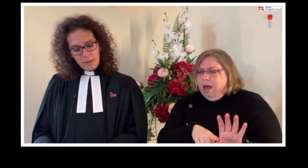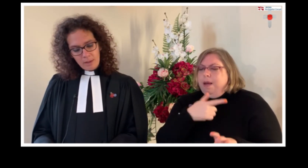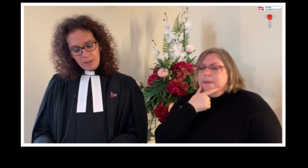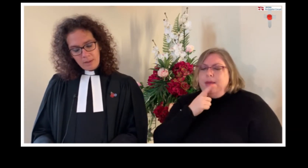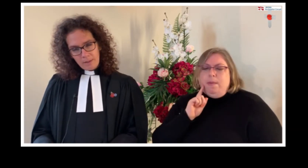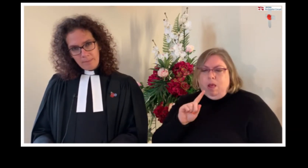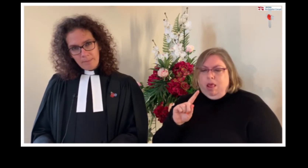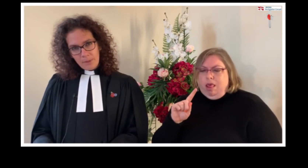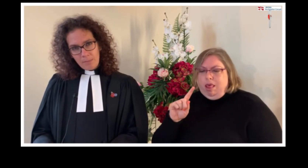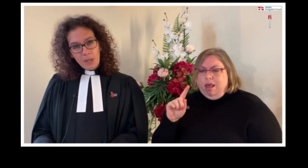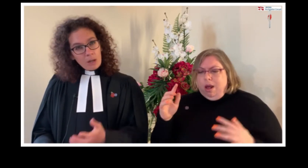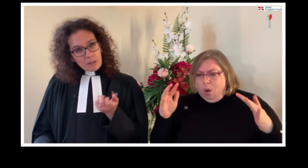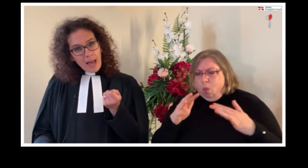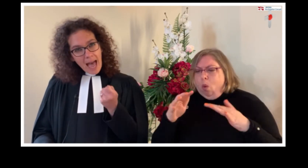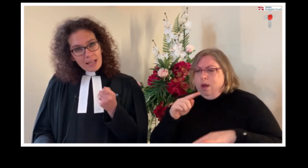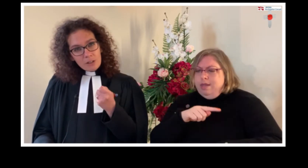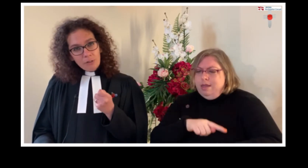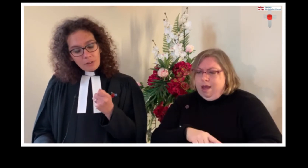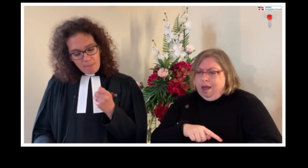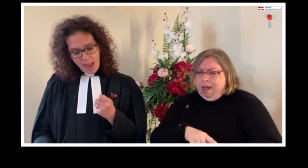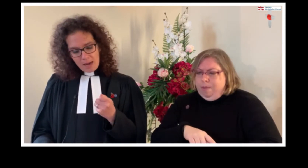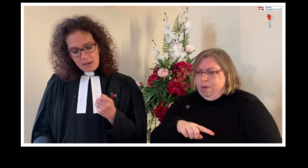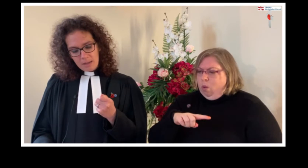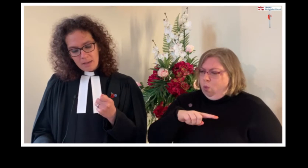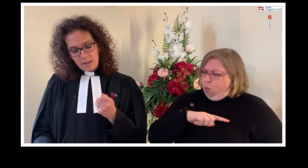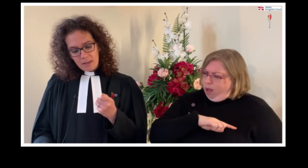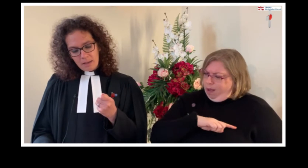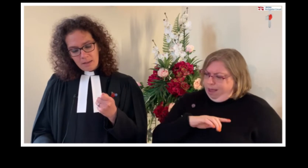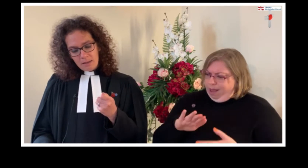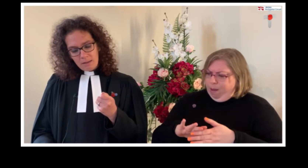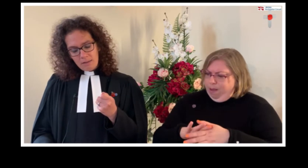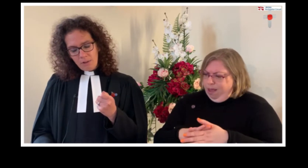war because of a handful of men